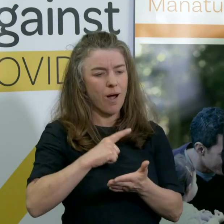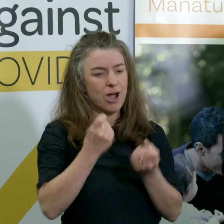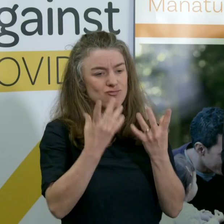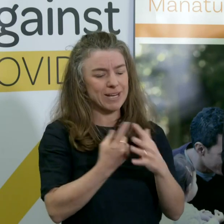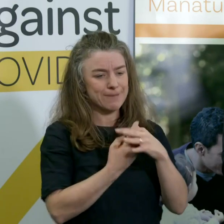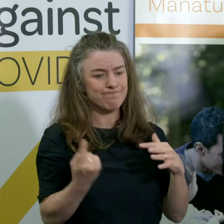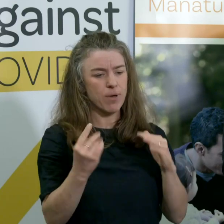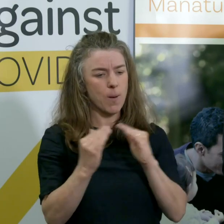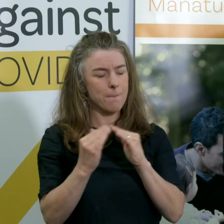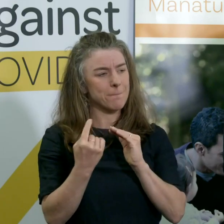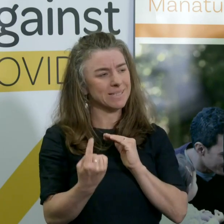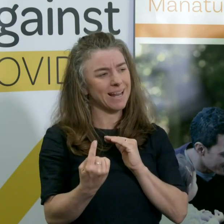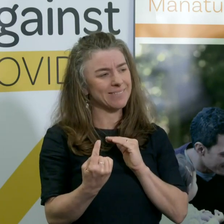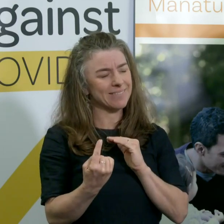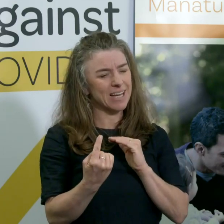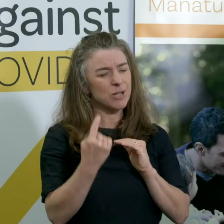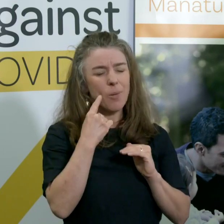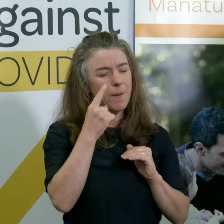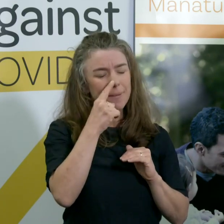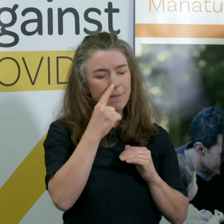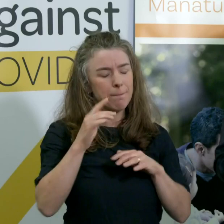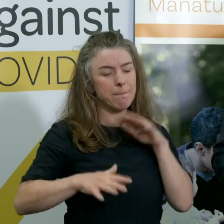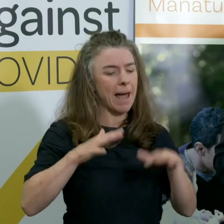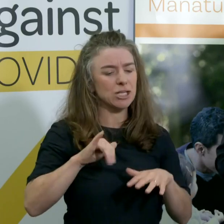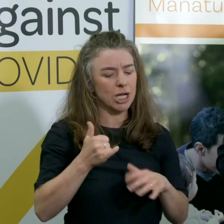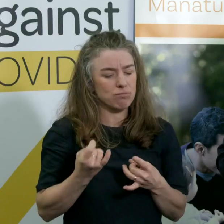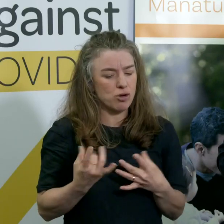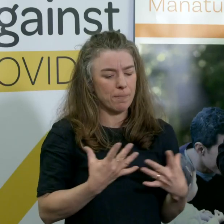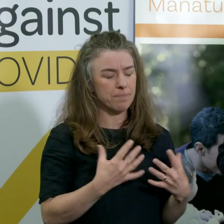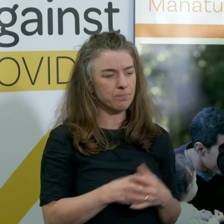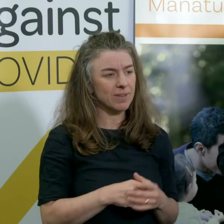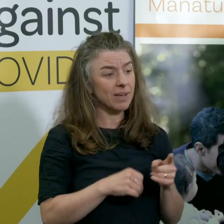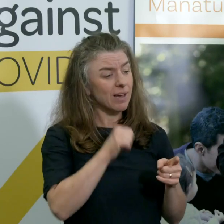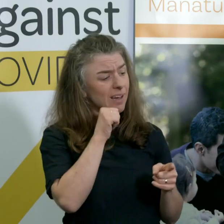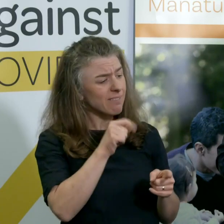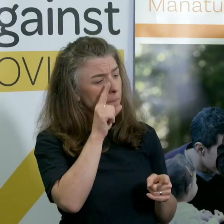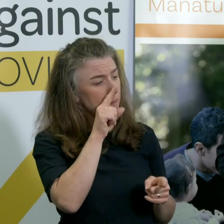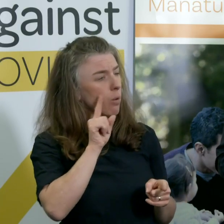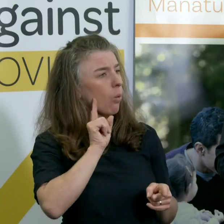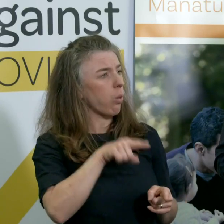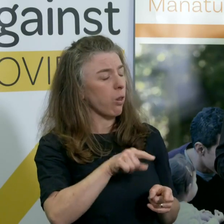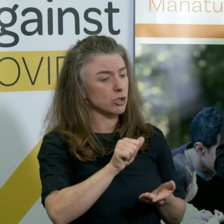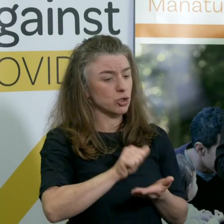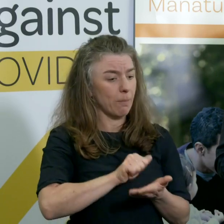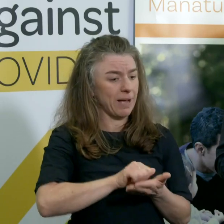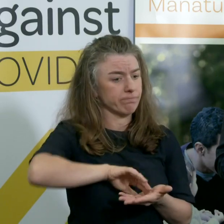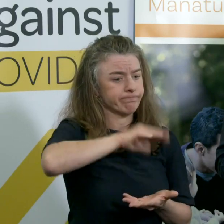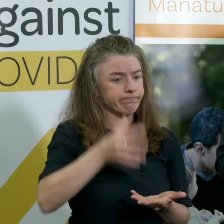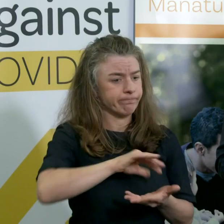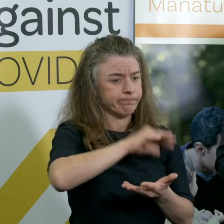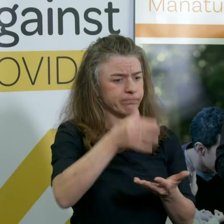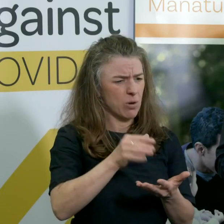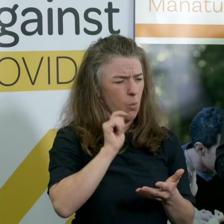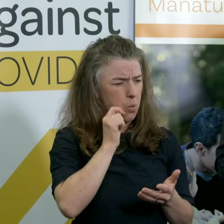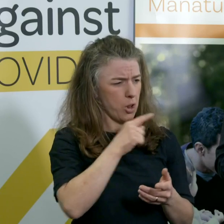don't think it's panic. It's preparation. If people don't follow this shop normally guideline, are we going to face some kind of